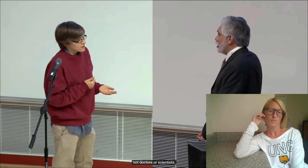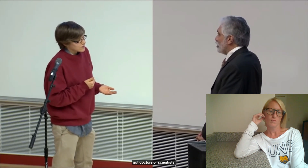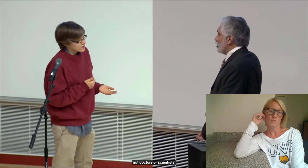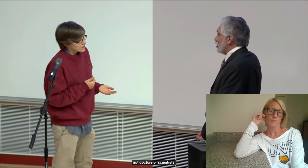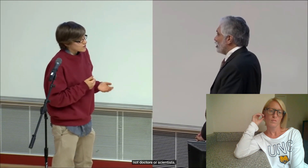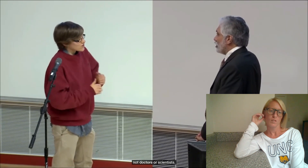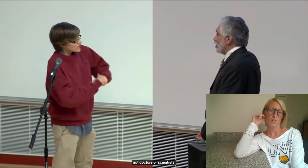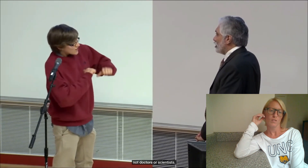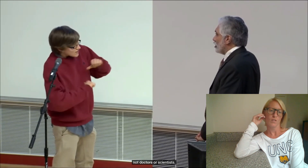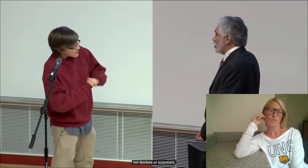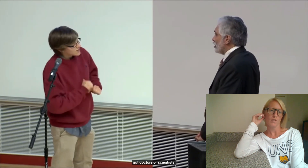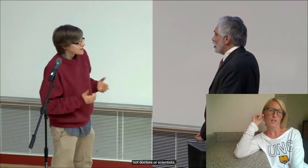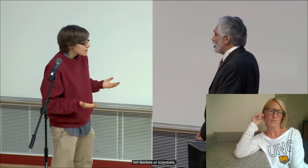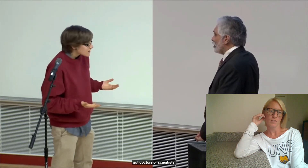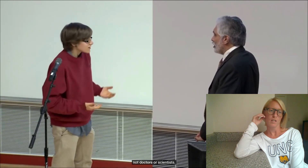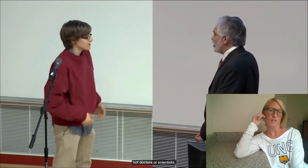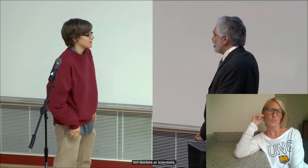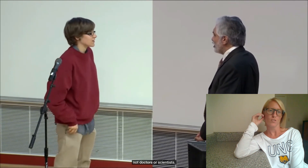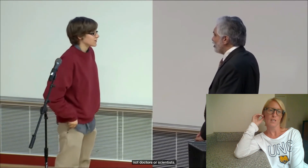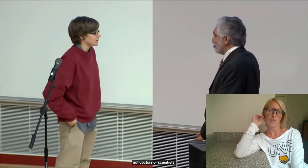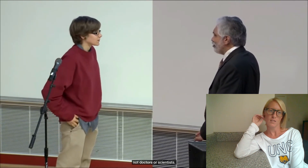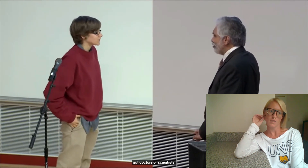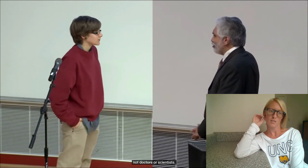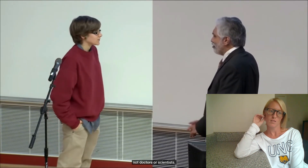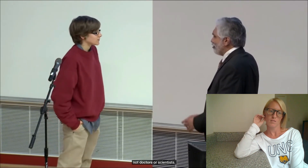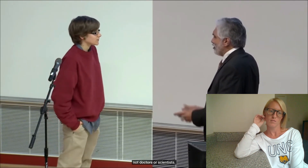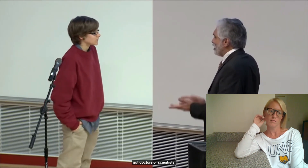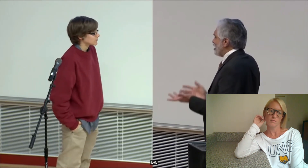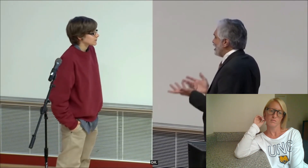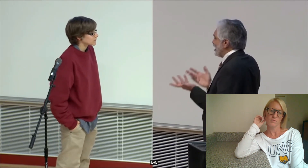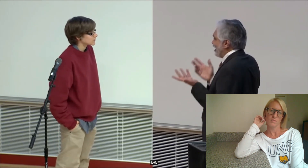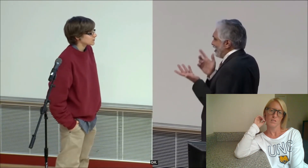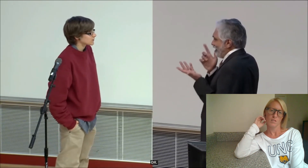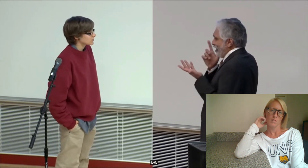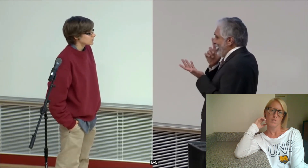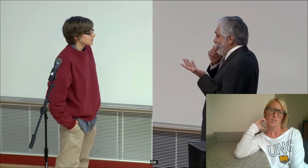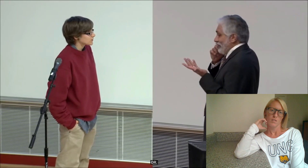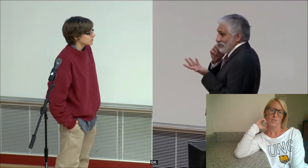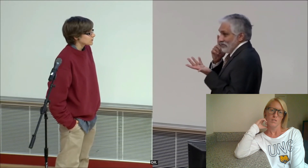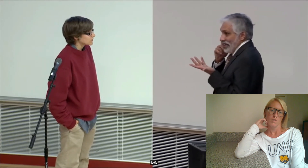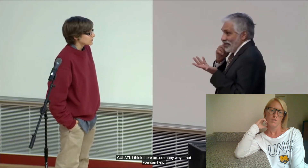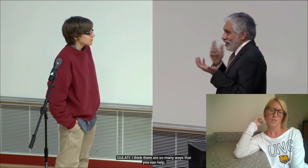they're not doctors or scientists.